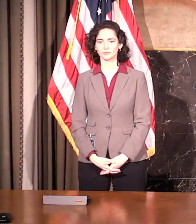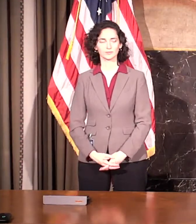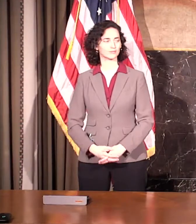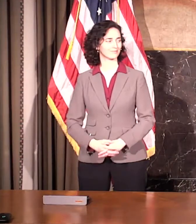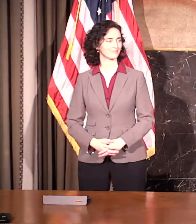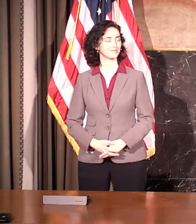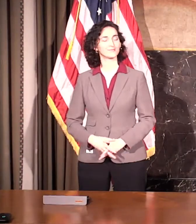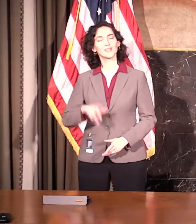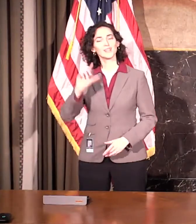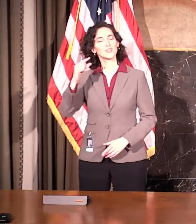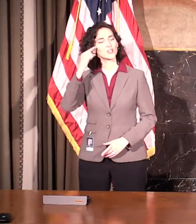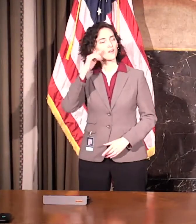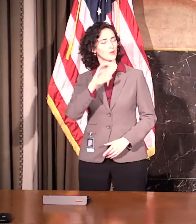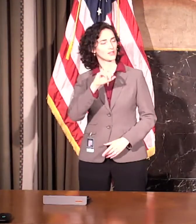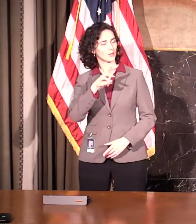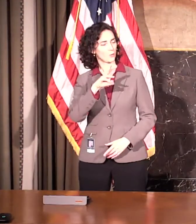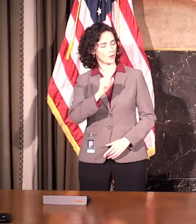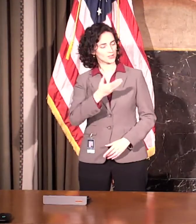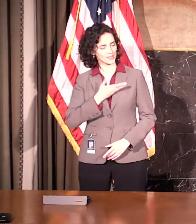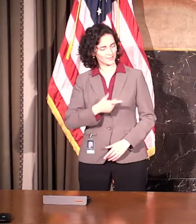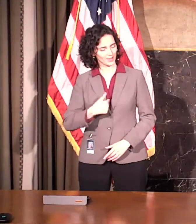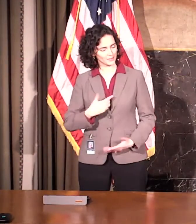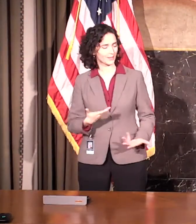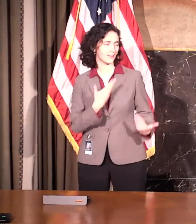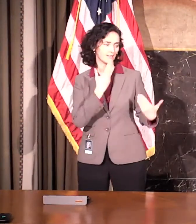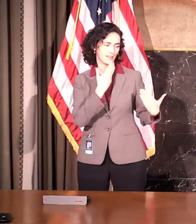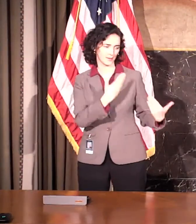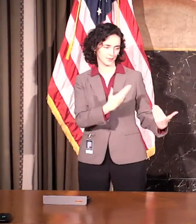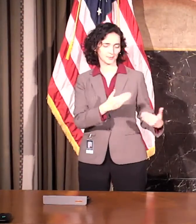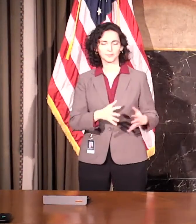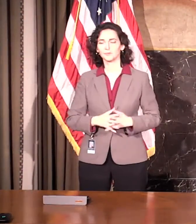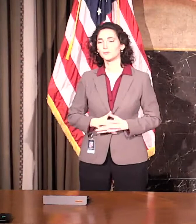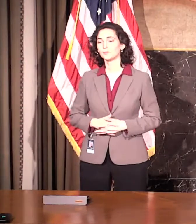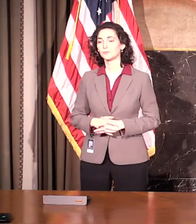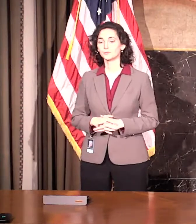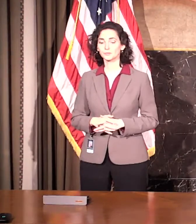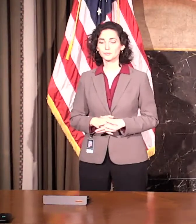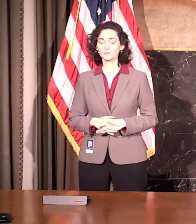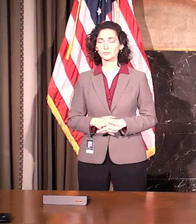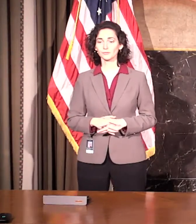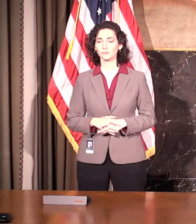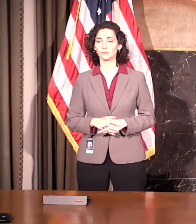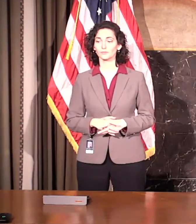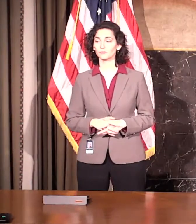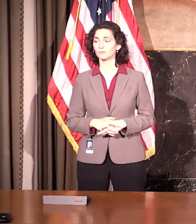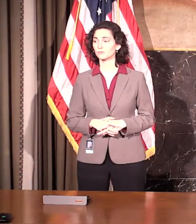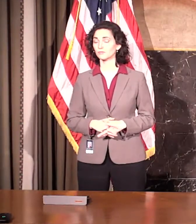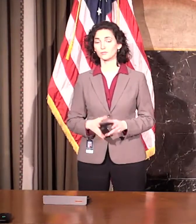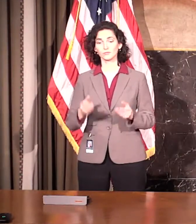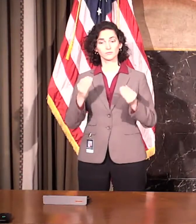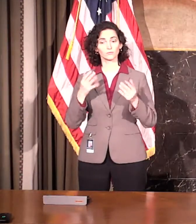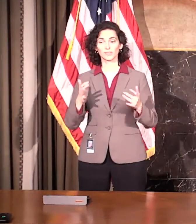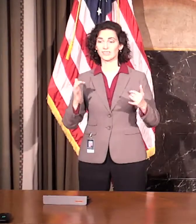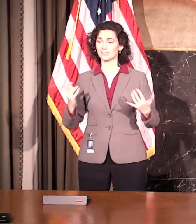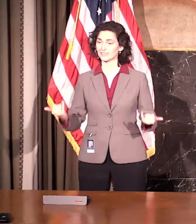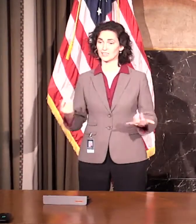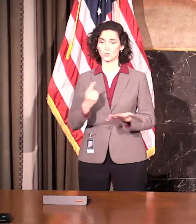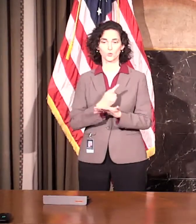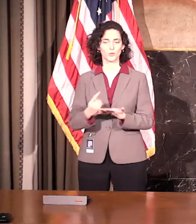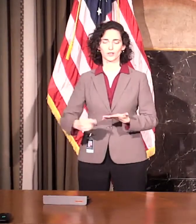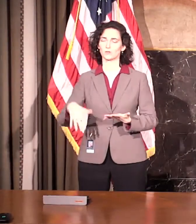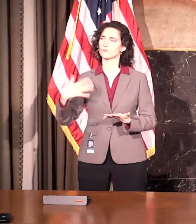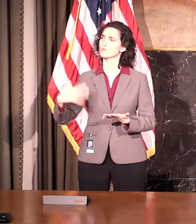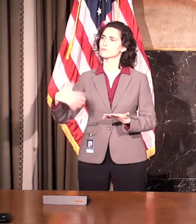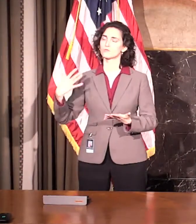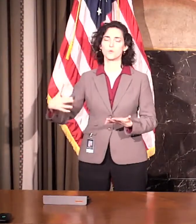Thank you, Governor Edwards, for inviting me here this afternoon. This truly has been a historic week for